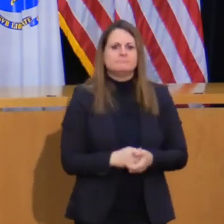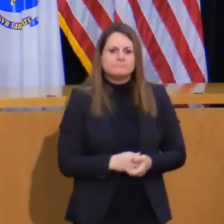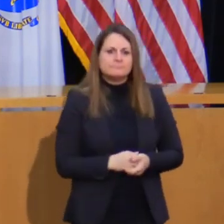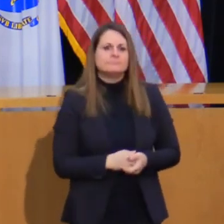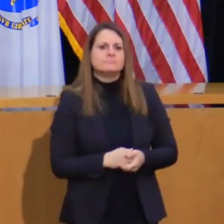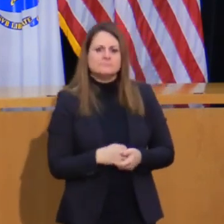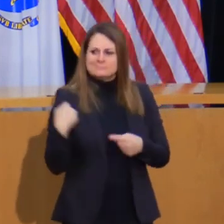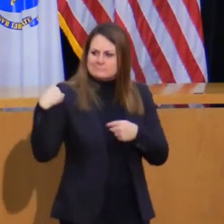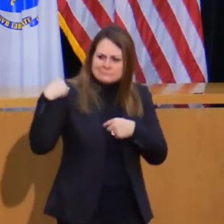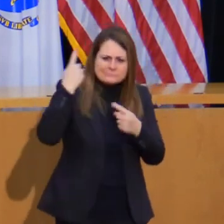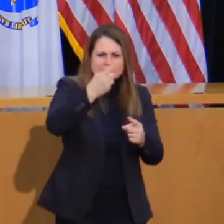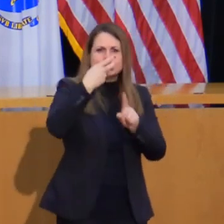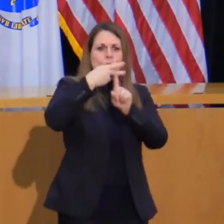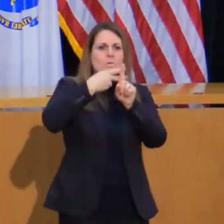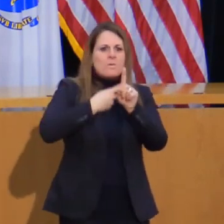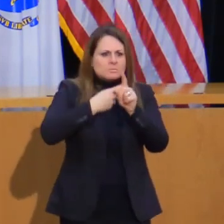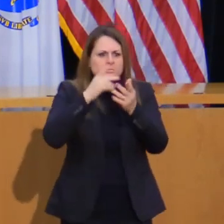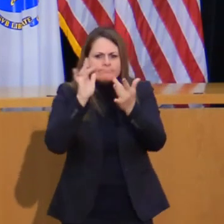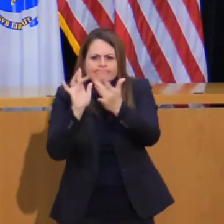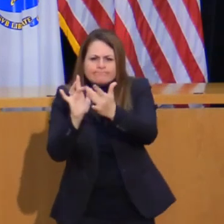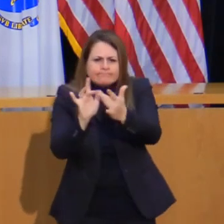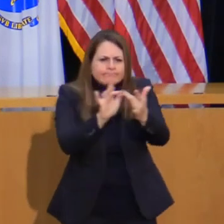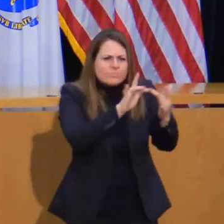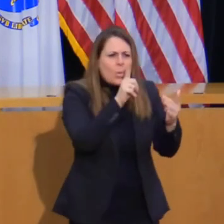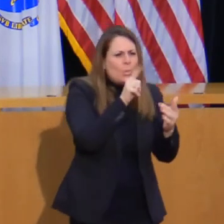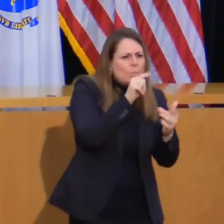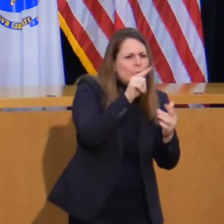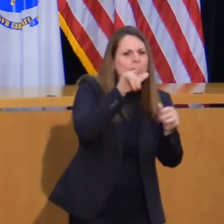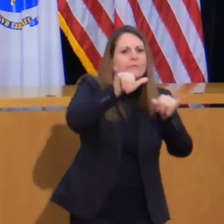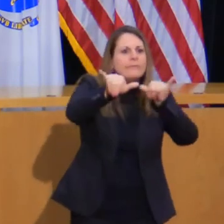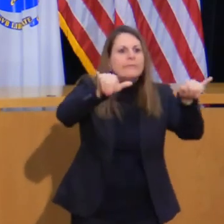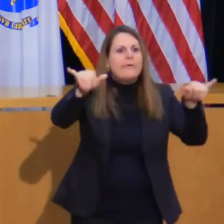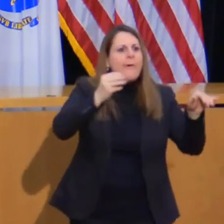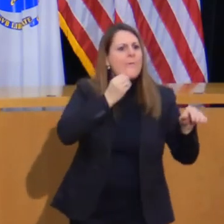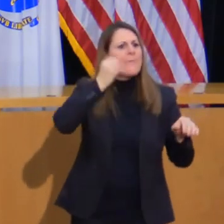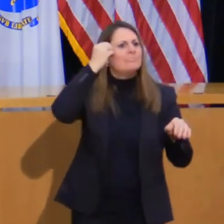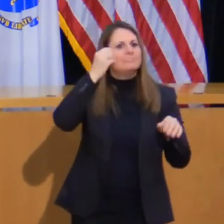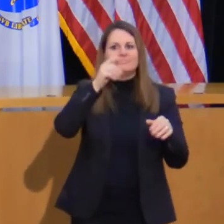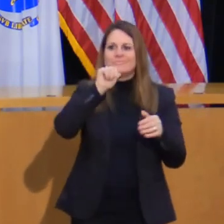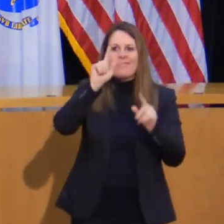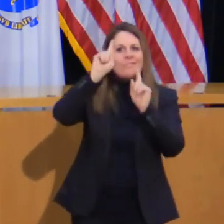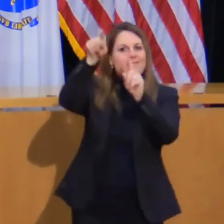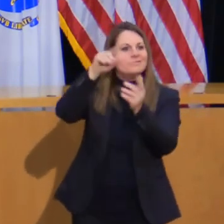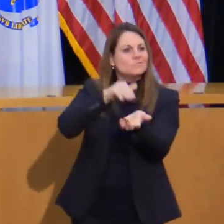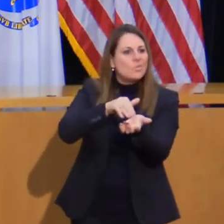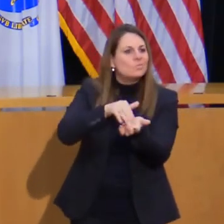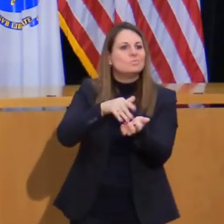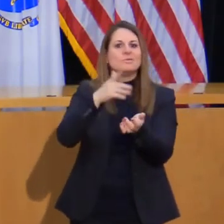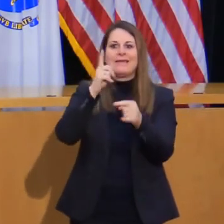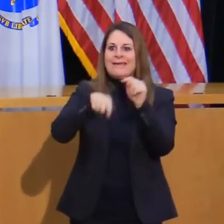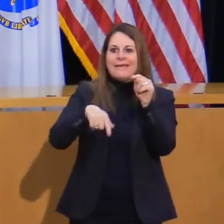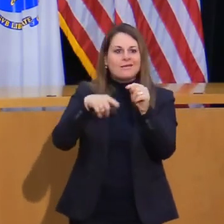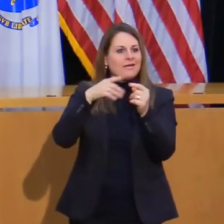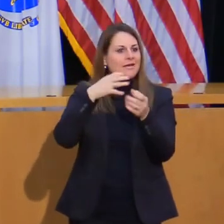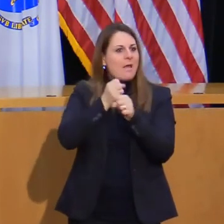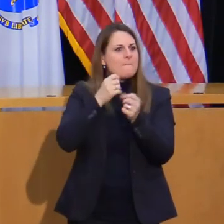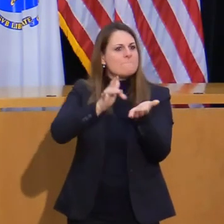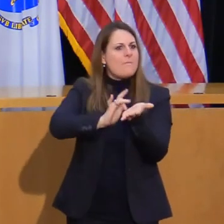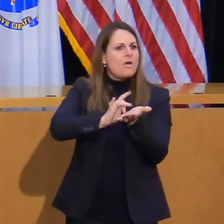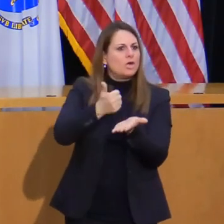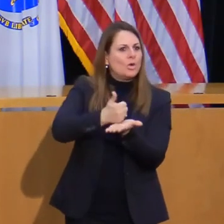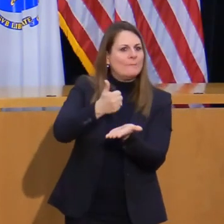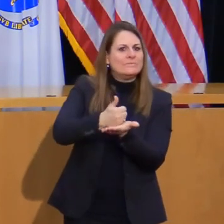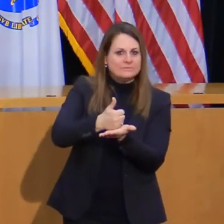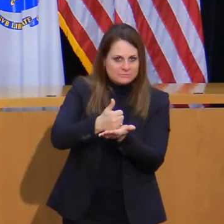board of health in Massachusetts to vaccinate homebound residents, and the new program we're launching enables every local board of health to